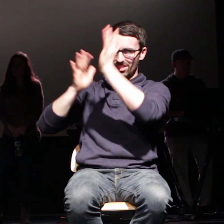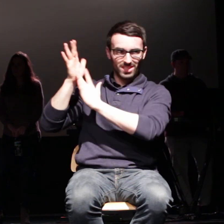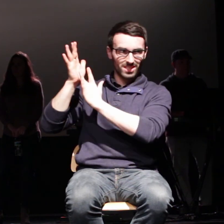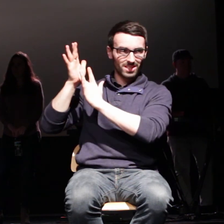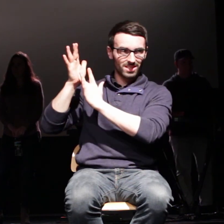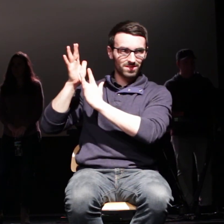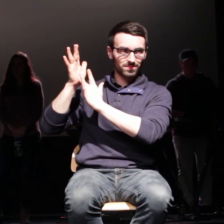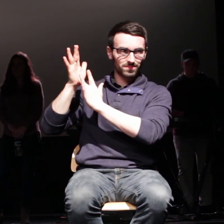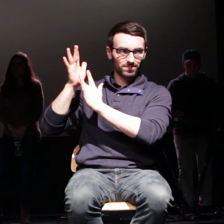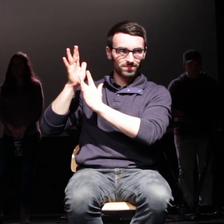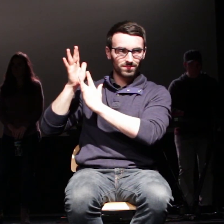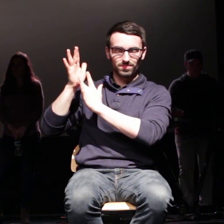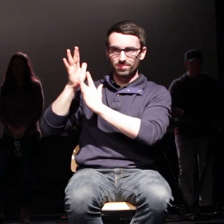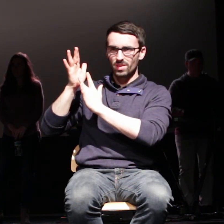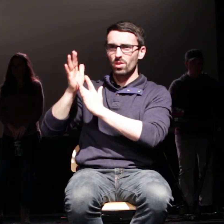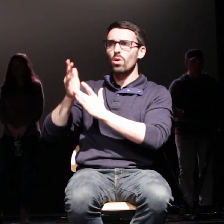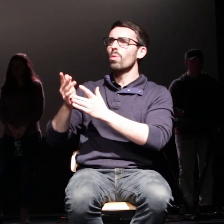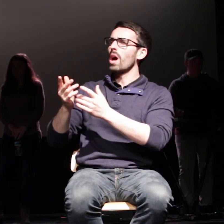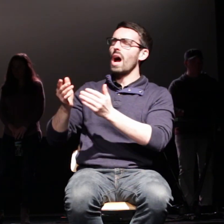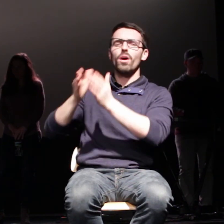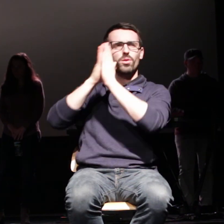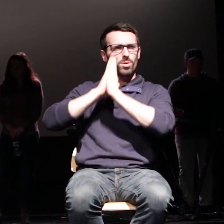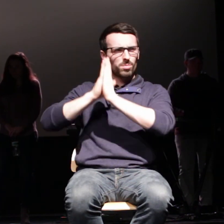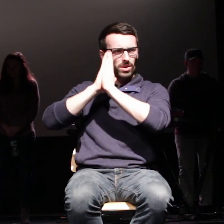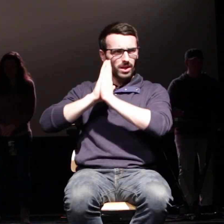him. I'd love to offer a prayer, and then we're going to sing and you